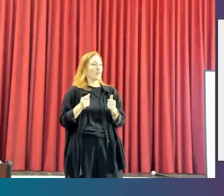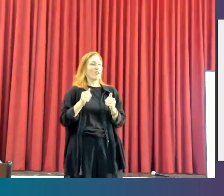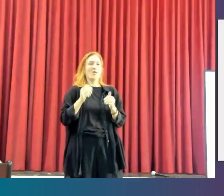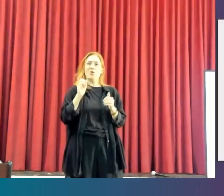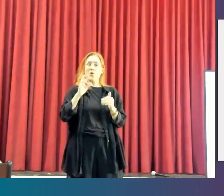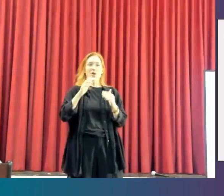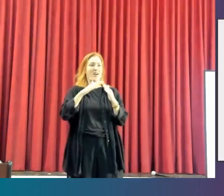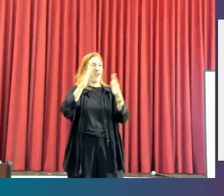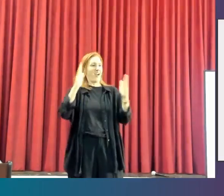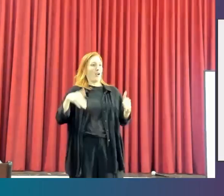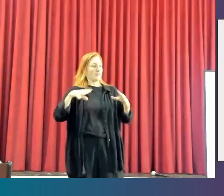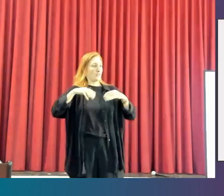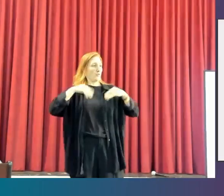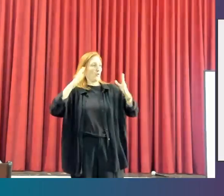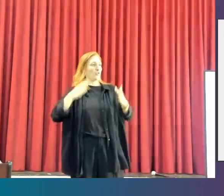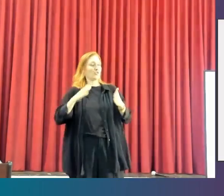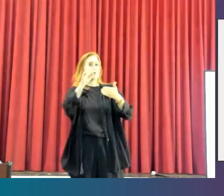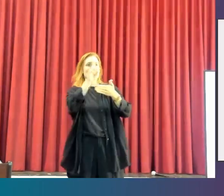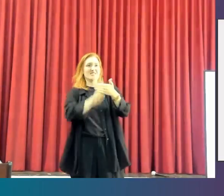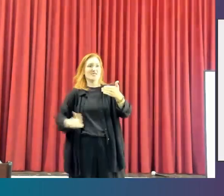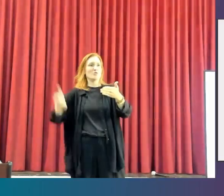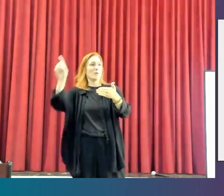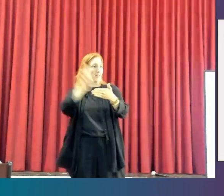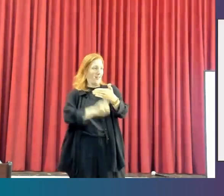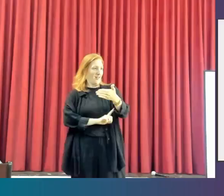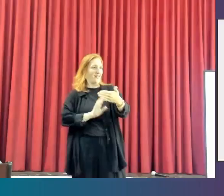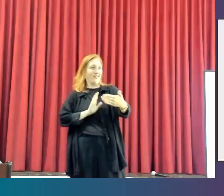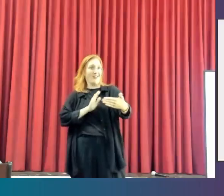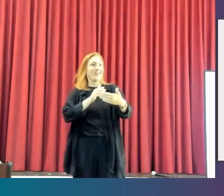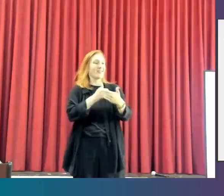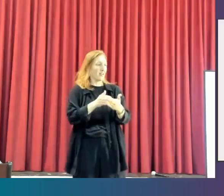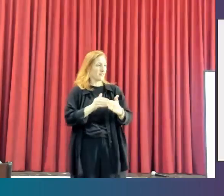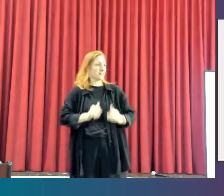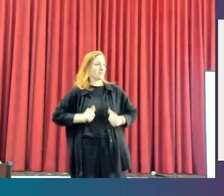against a tenant based on their protected characteristic.